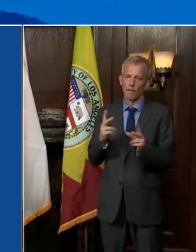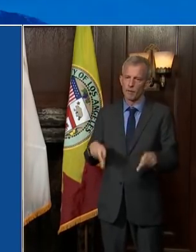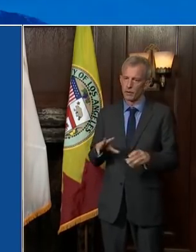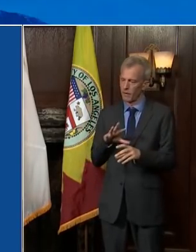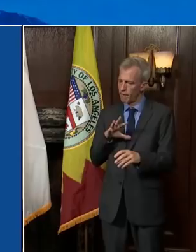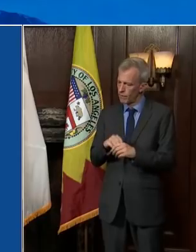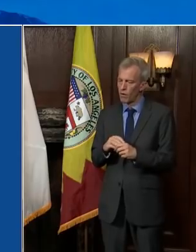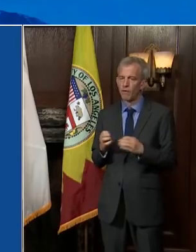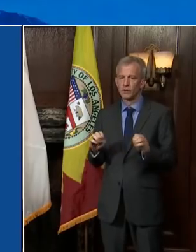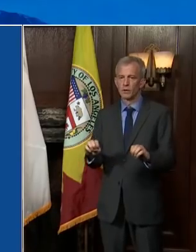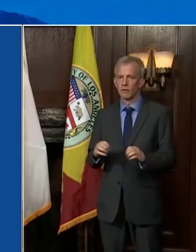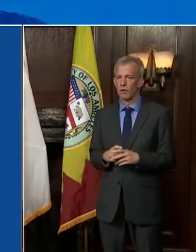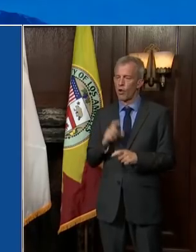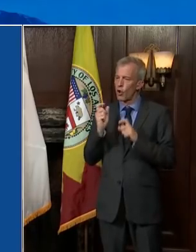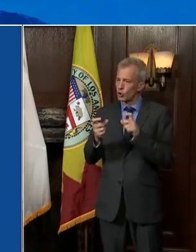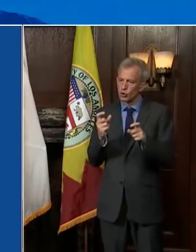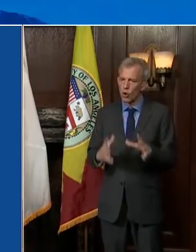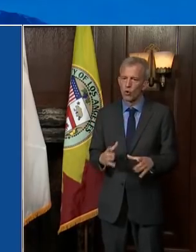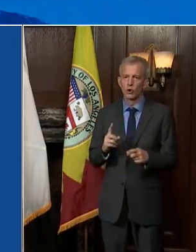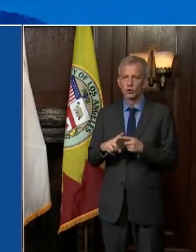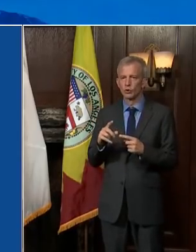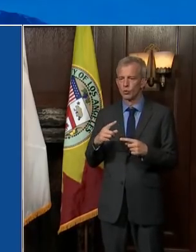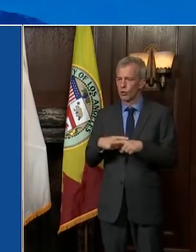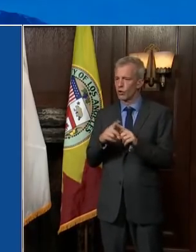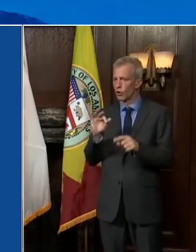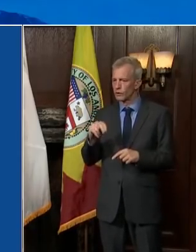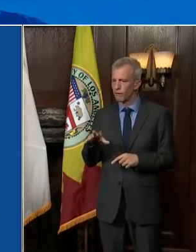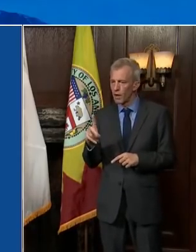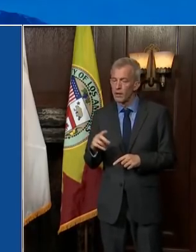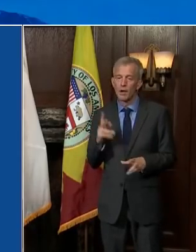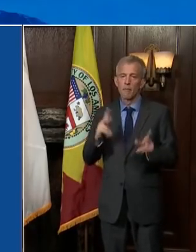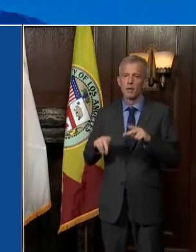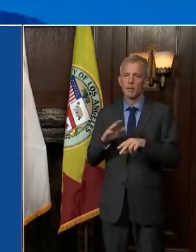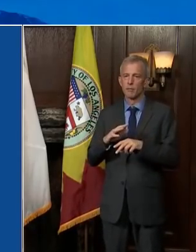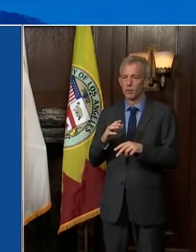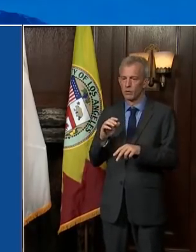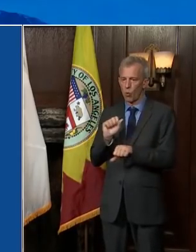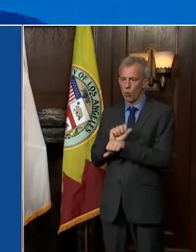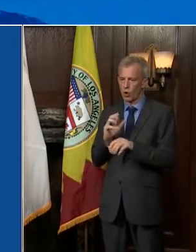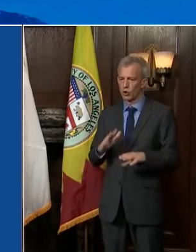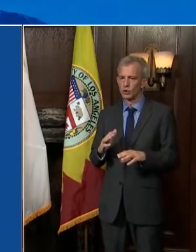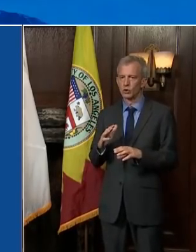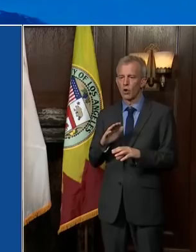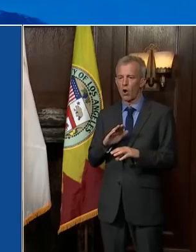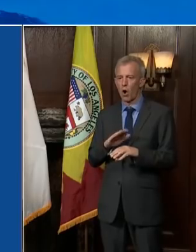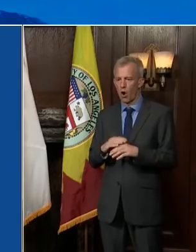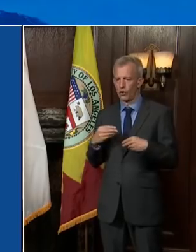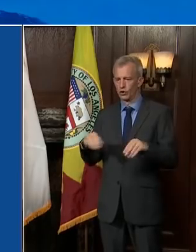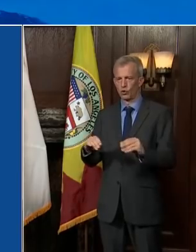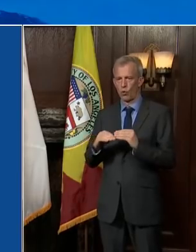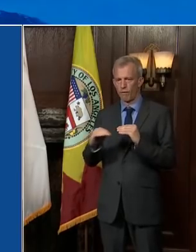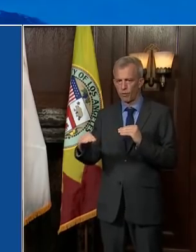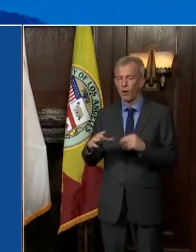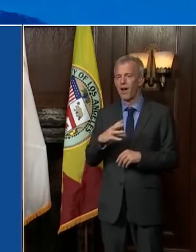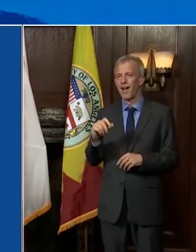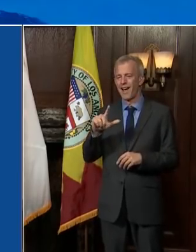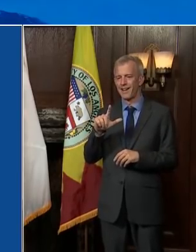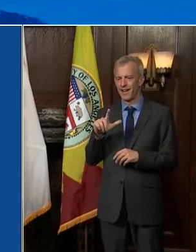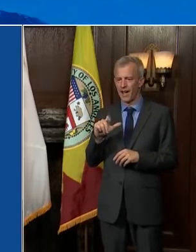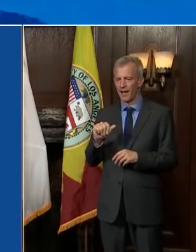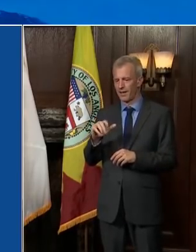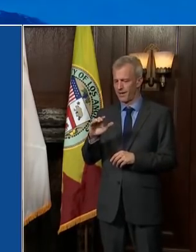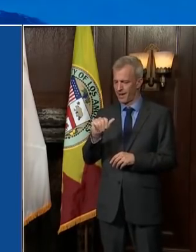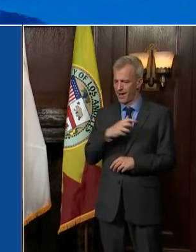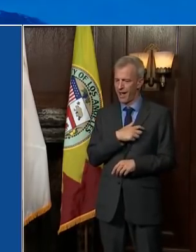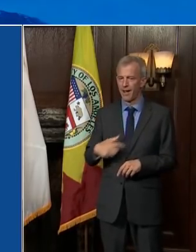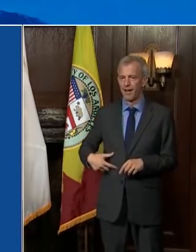to our COVID-19 crisis fund, the workers on the shop floors who are helping to save lives, and our LA business ambassadors who are visiting